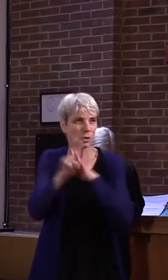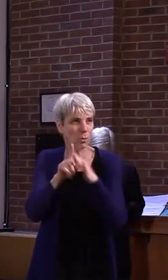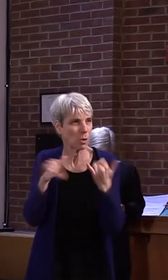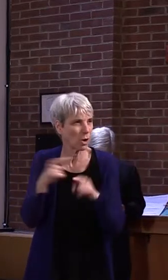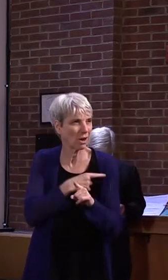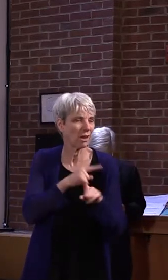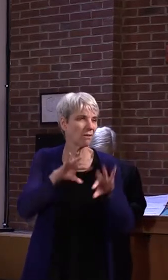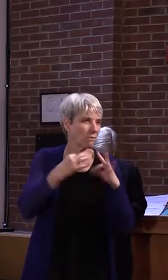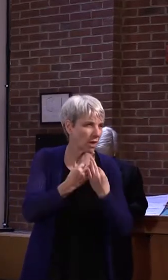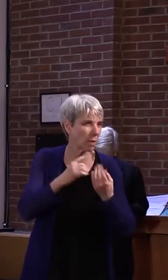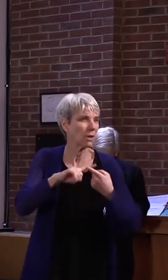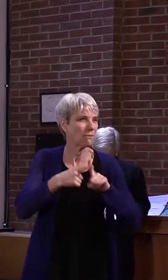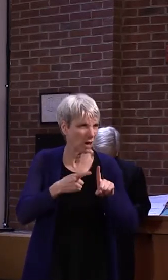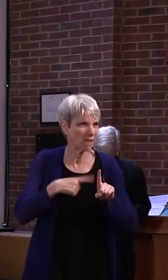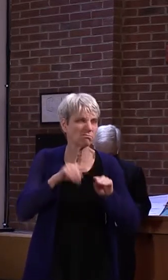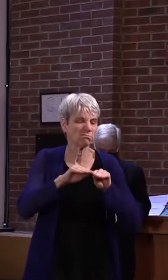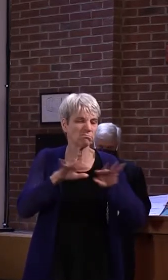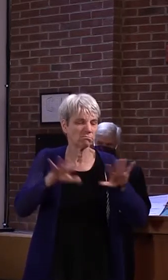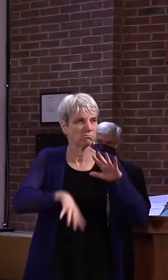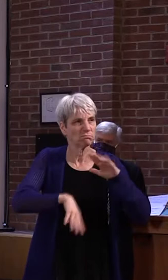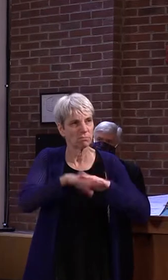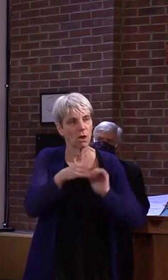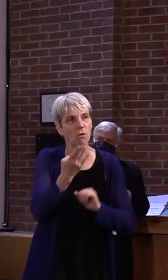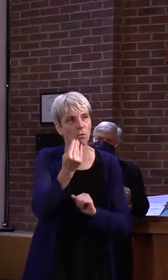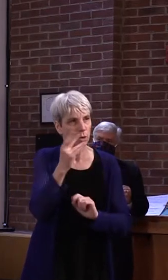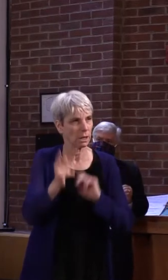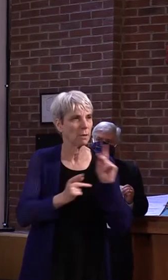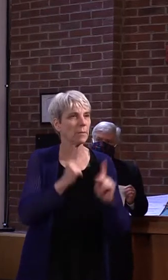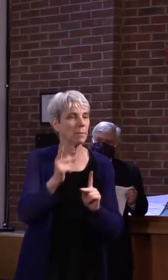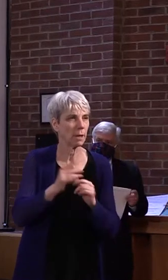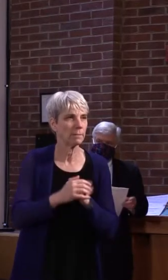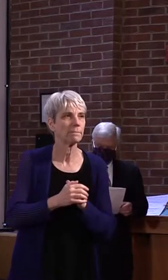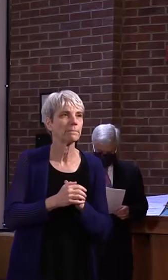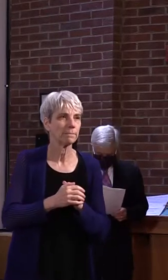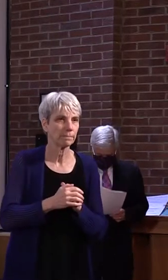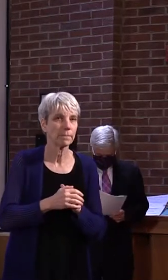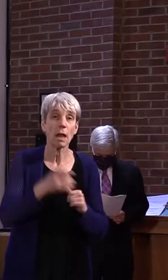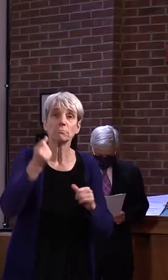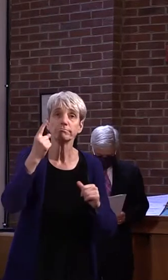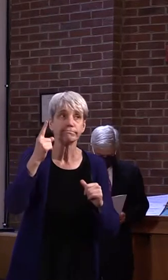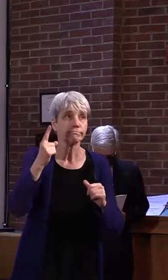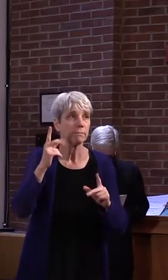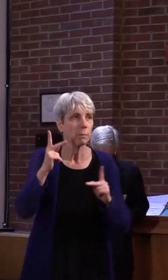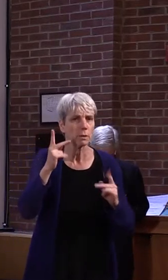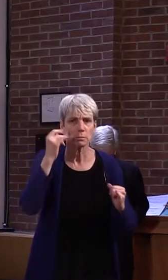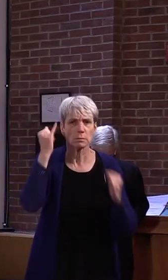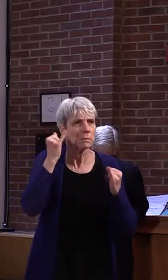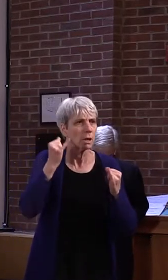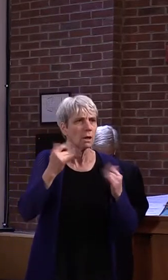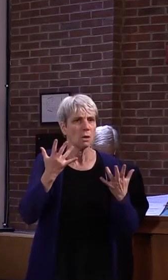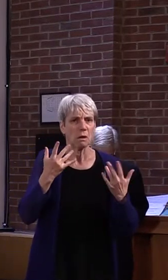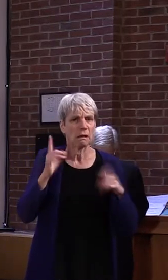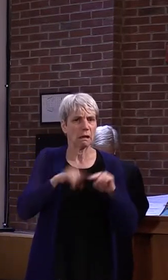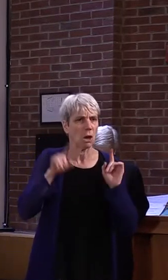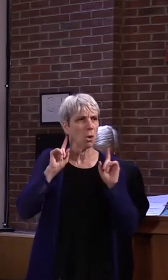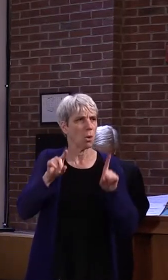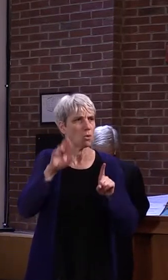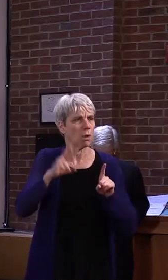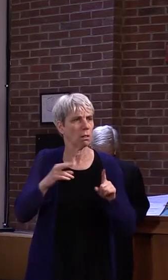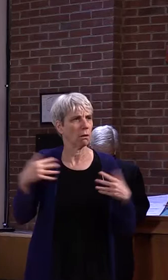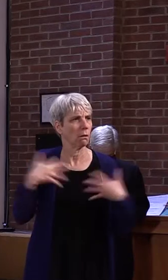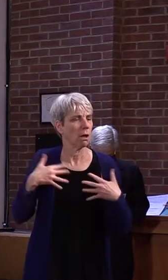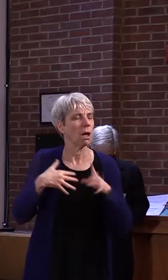I understand this news potentially could be yet another worry for people in the community, but as I've said before, the efforts to